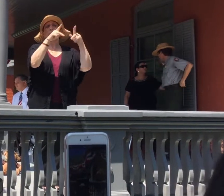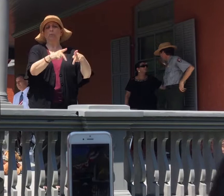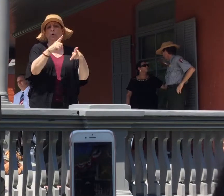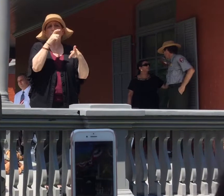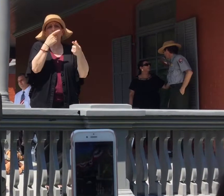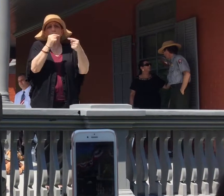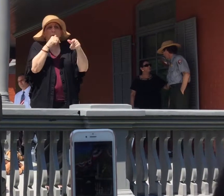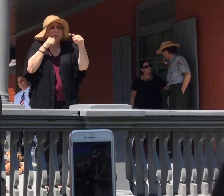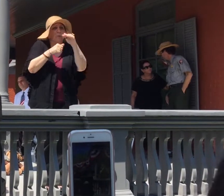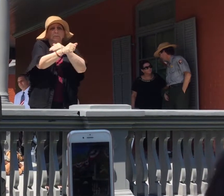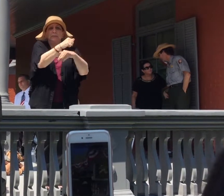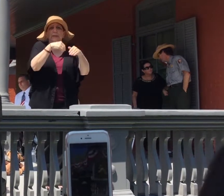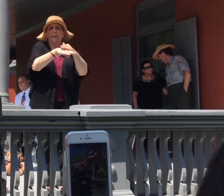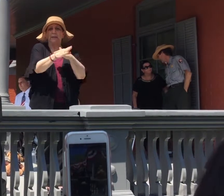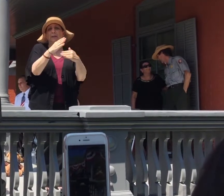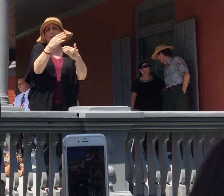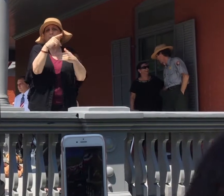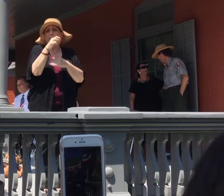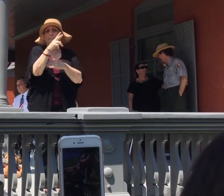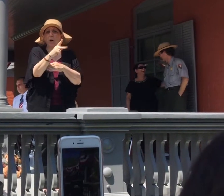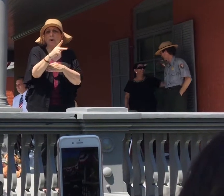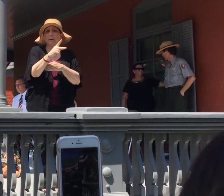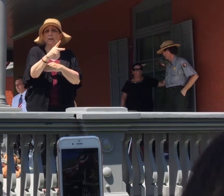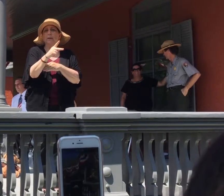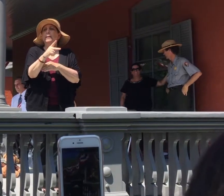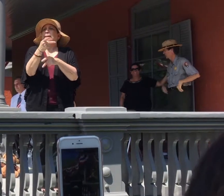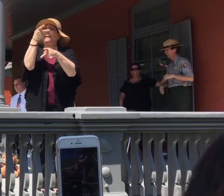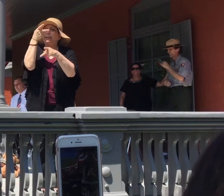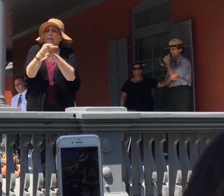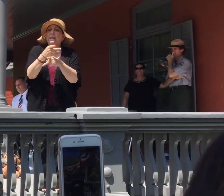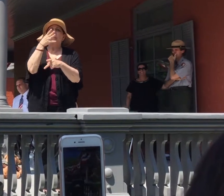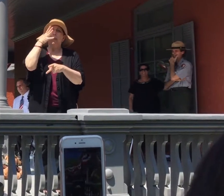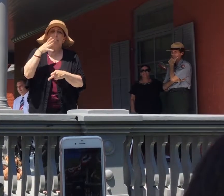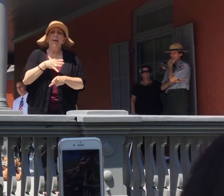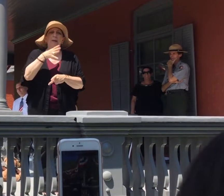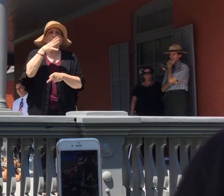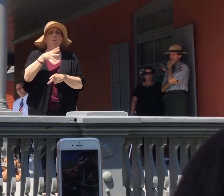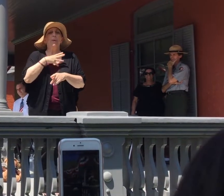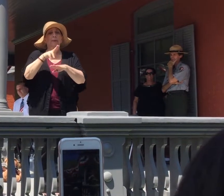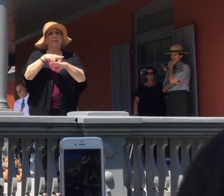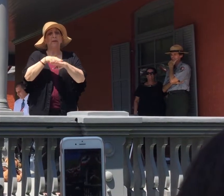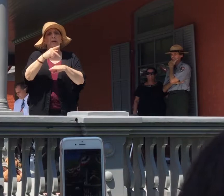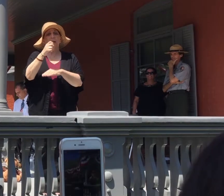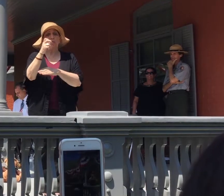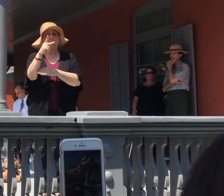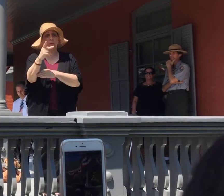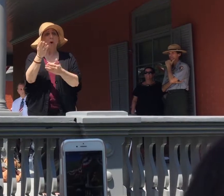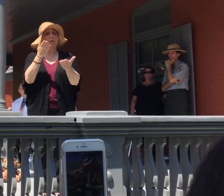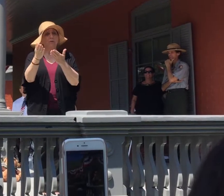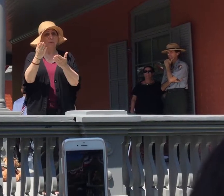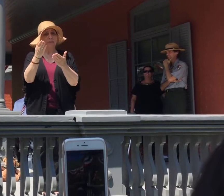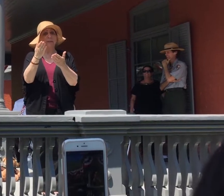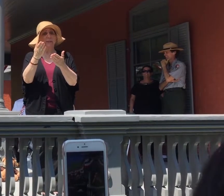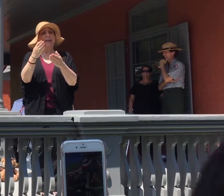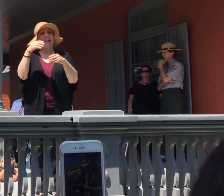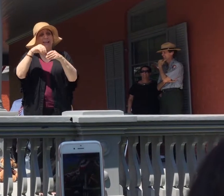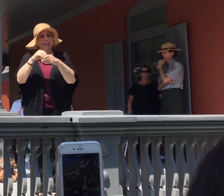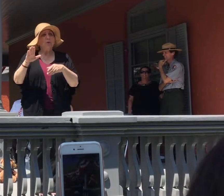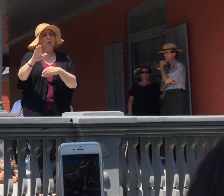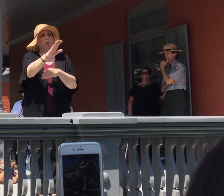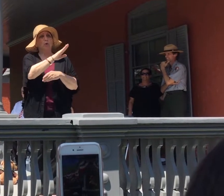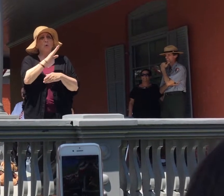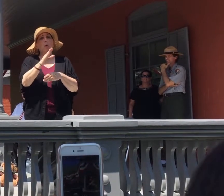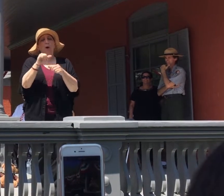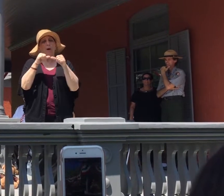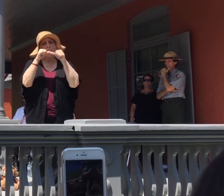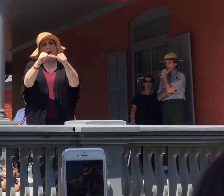who seeks refuge in our wild places. Keep the men and women of the National Park Service and the Department of Interior